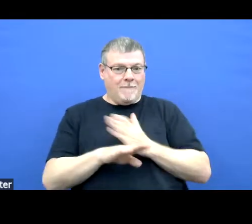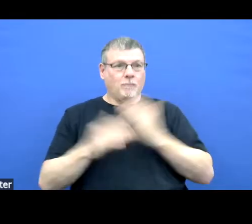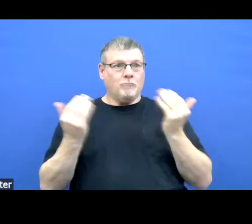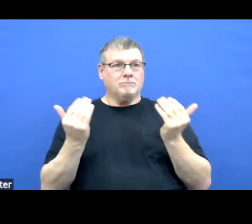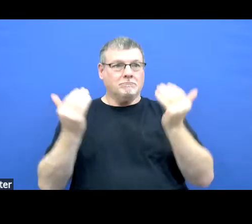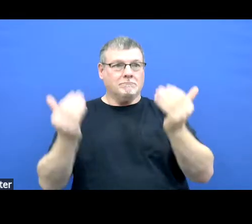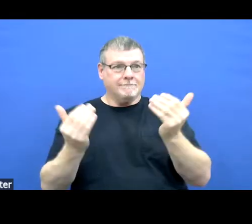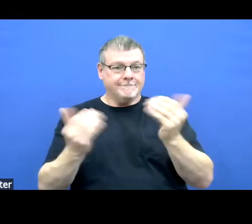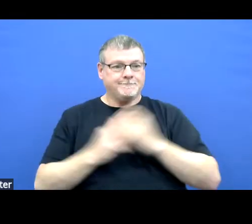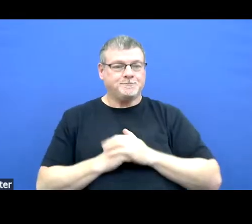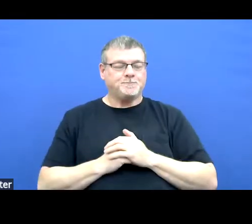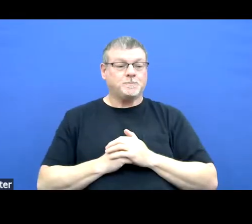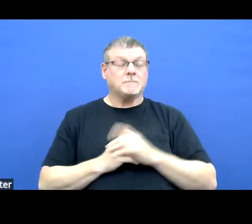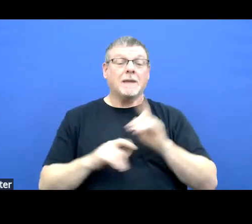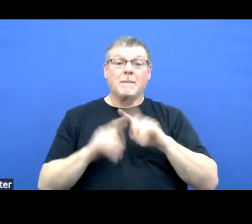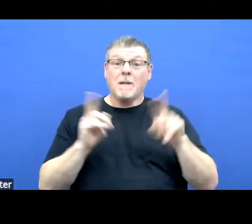this.